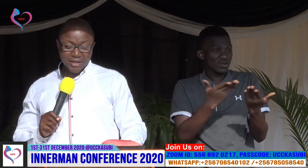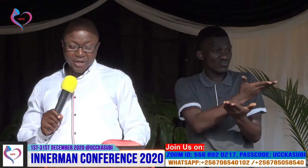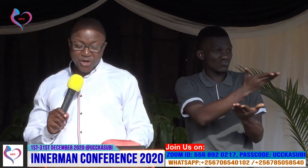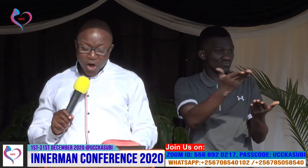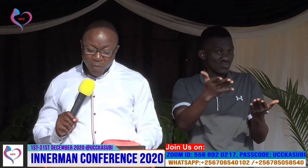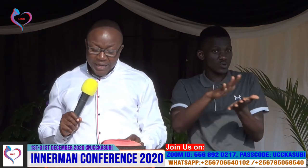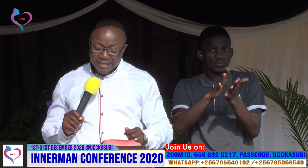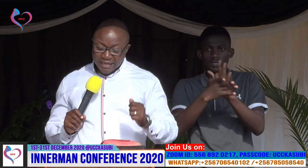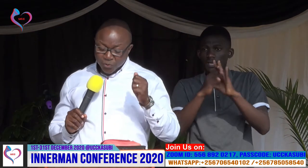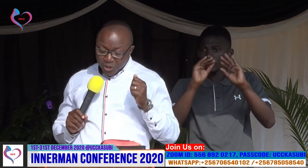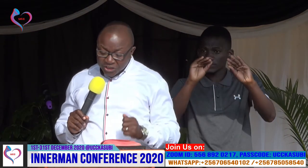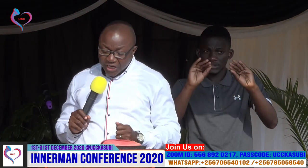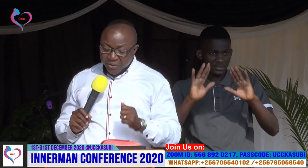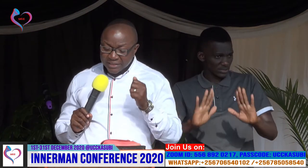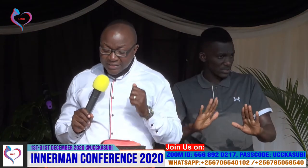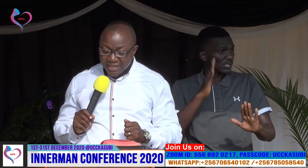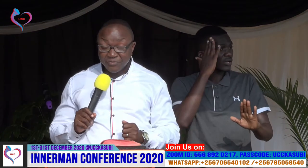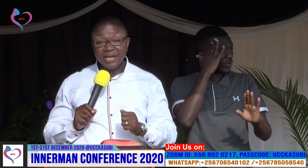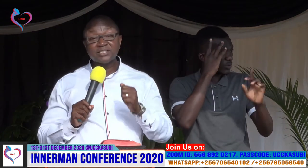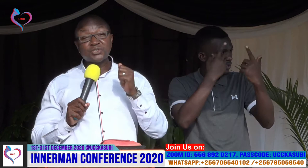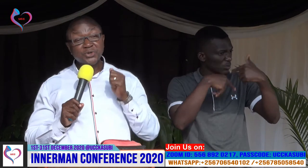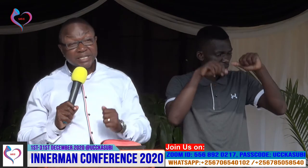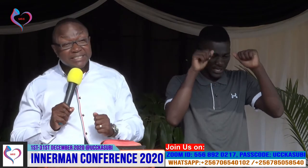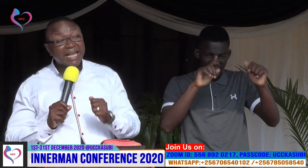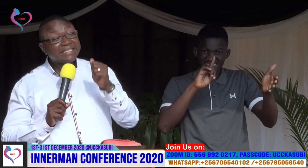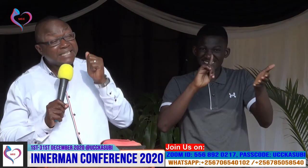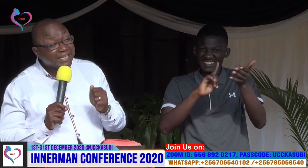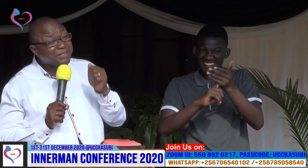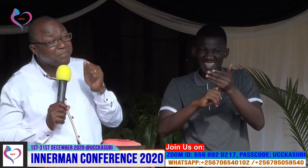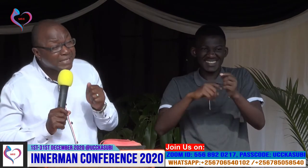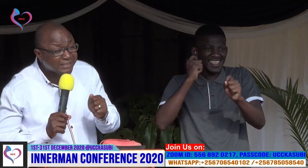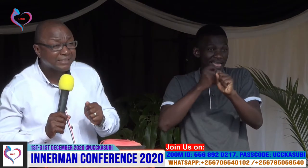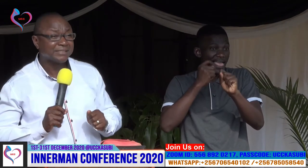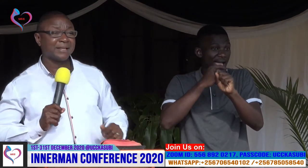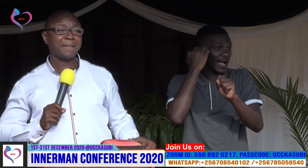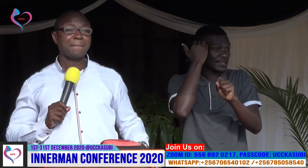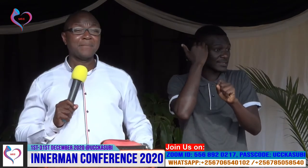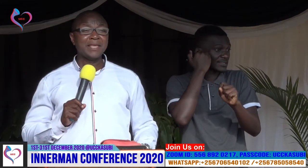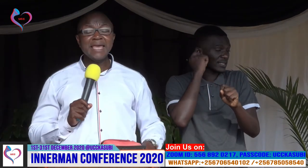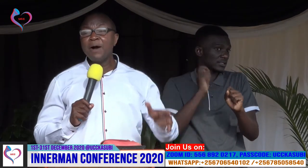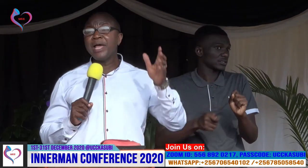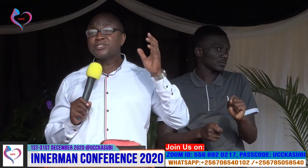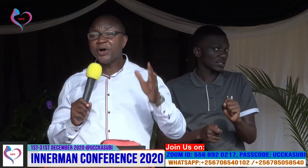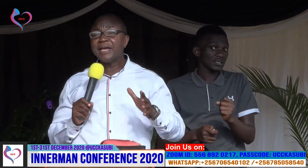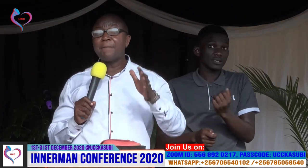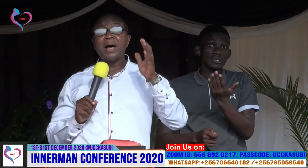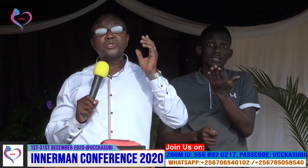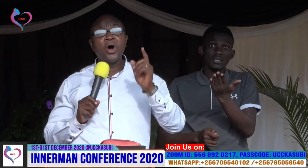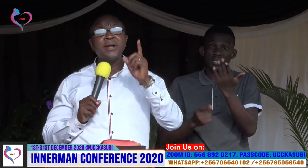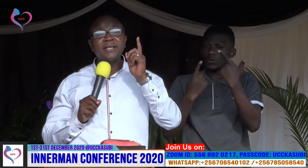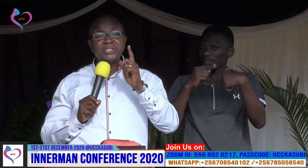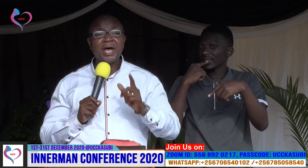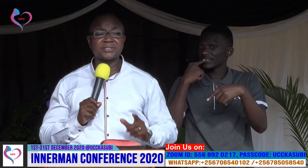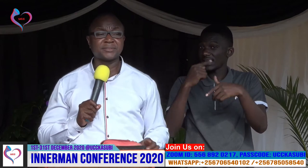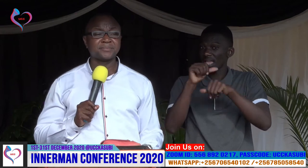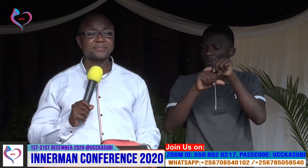teachers, knowing that we shall receive a stricter judgment. Amen. Here we are talking about